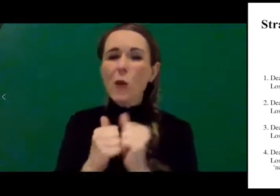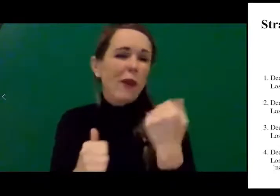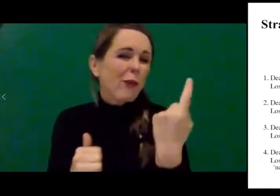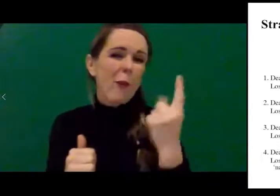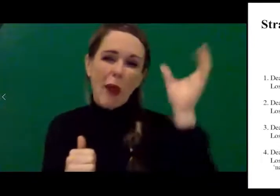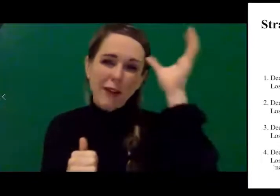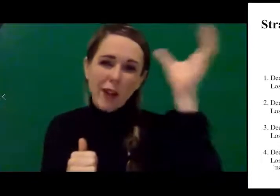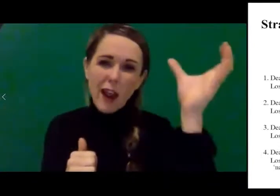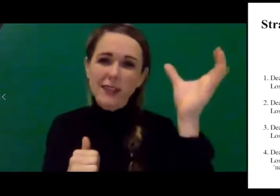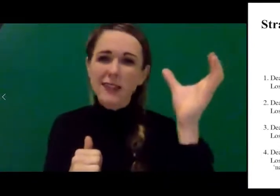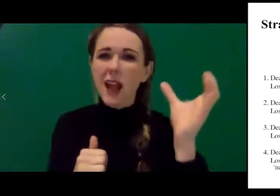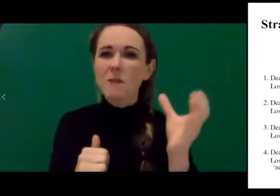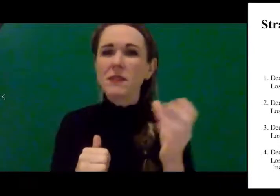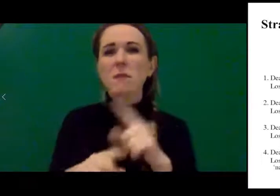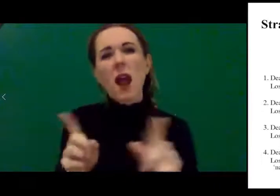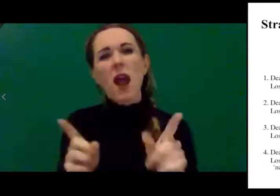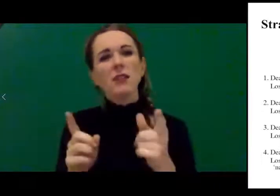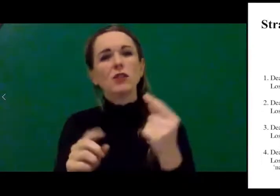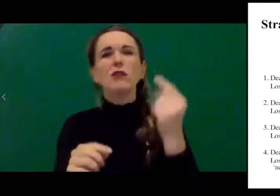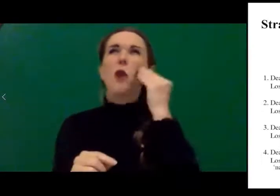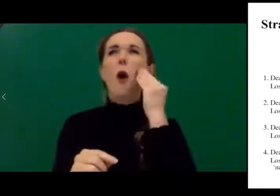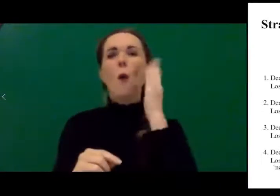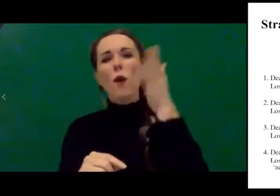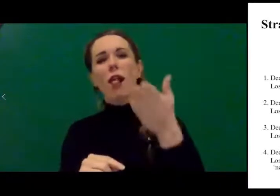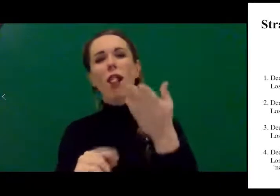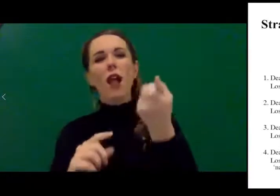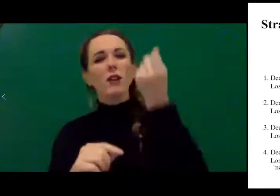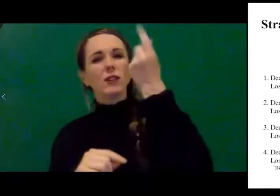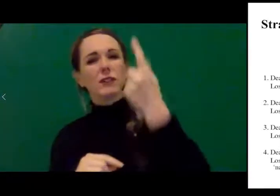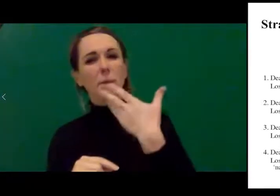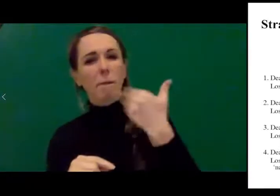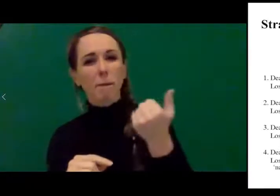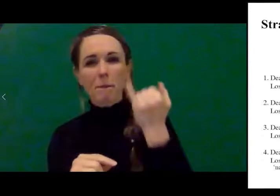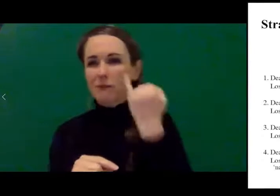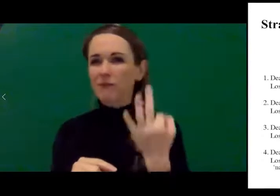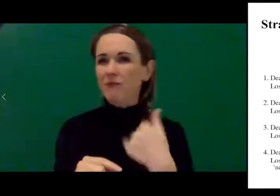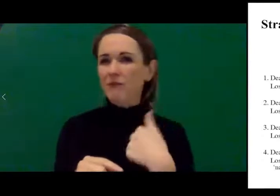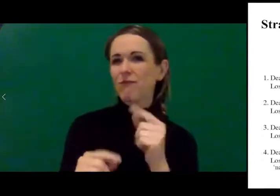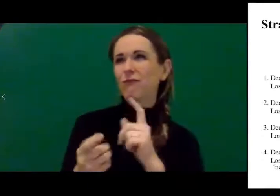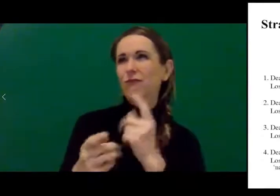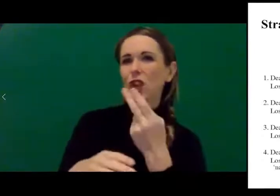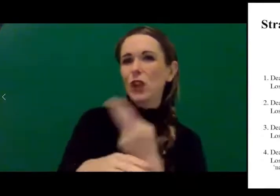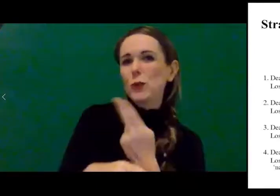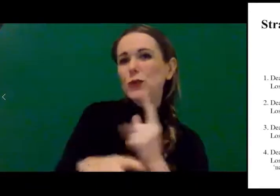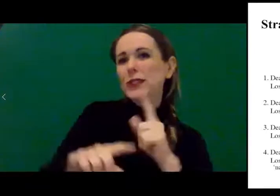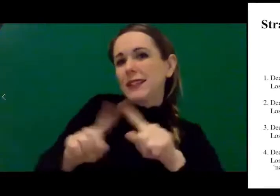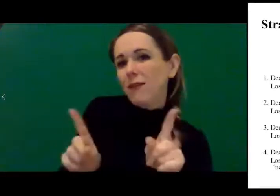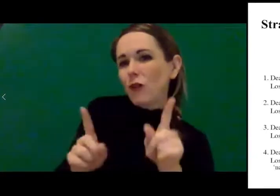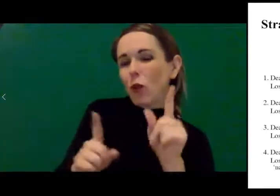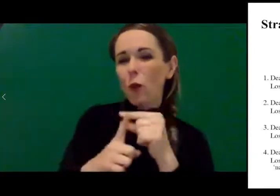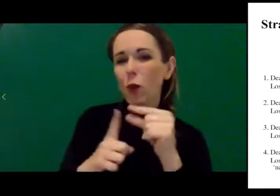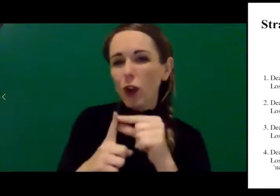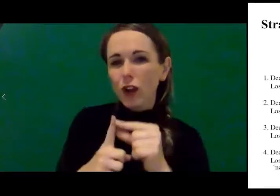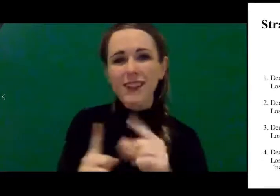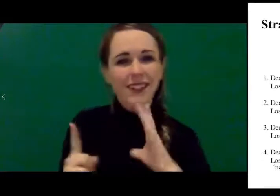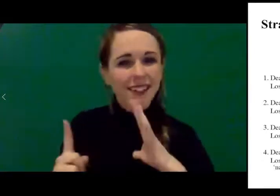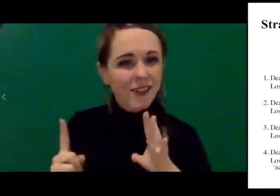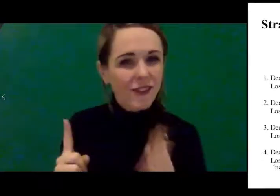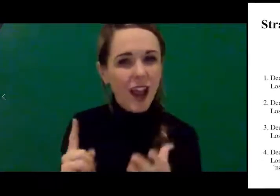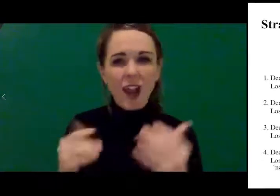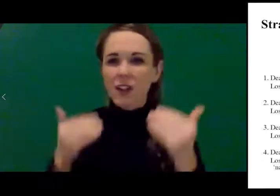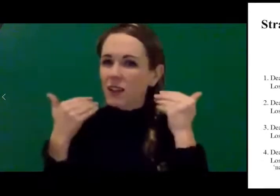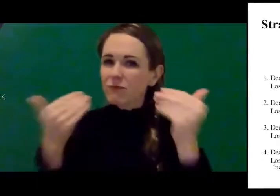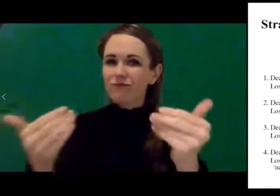but, you know best what they might understand in their real world and can bring that concept into the